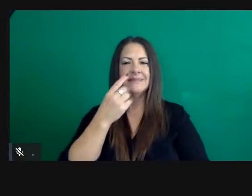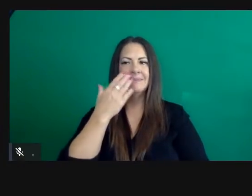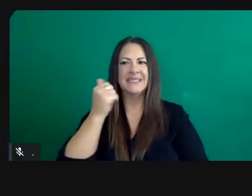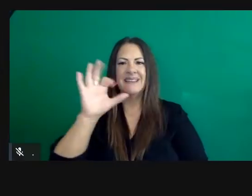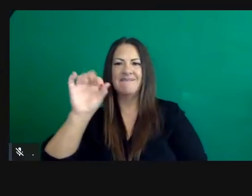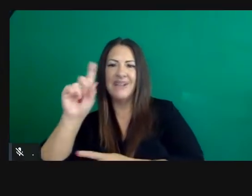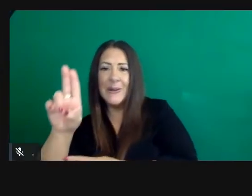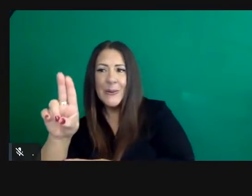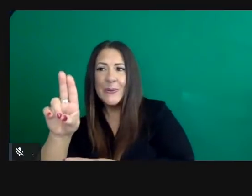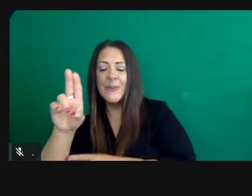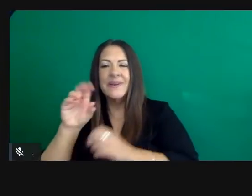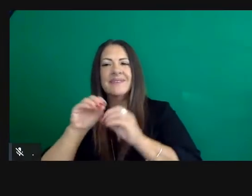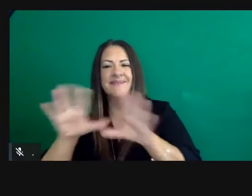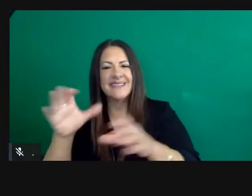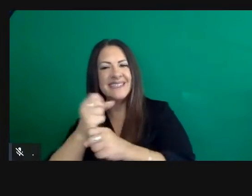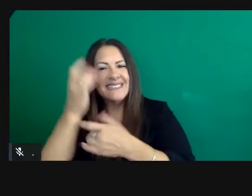weather,